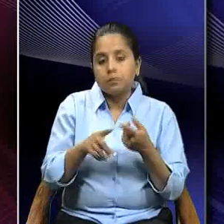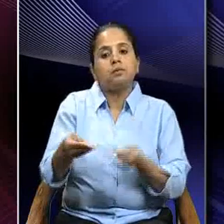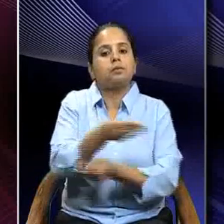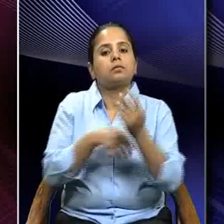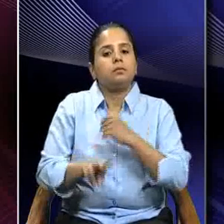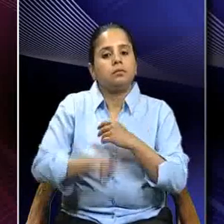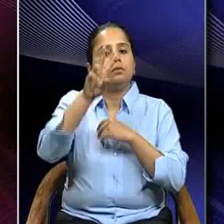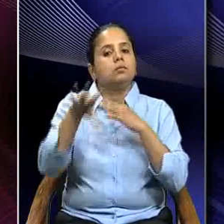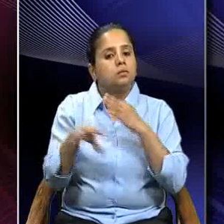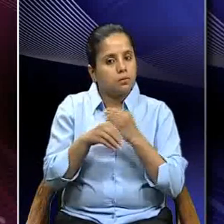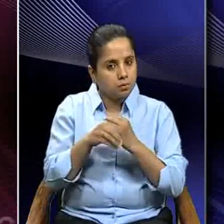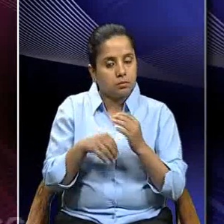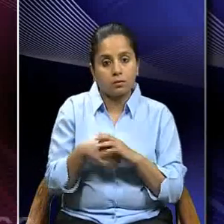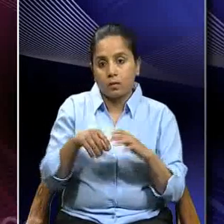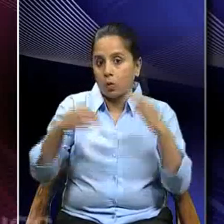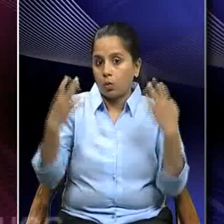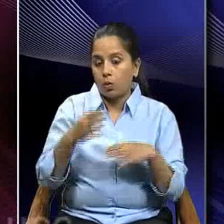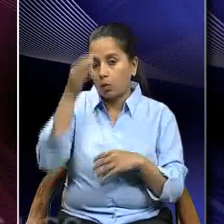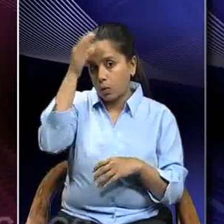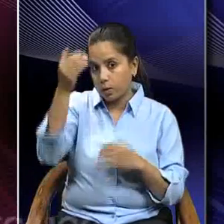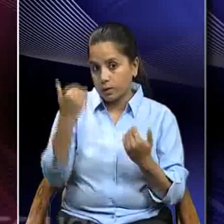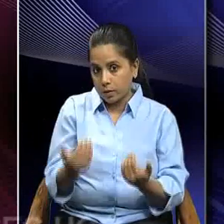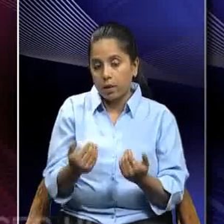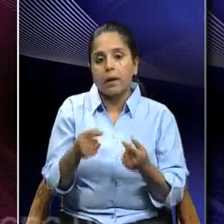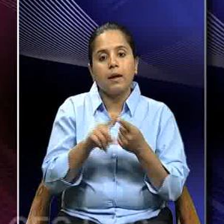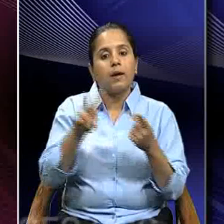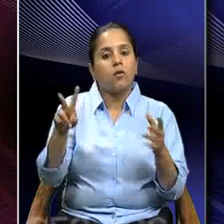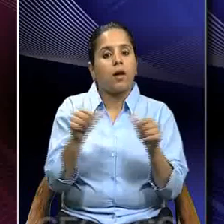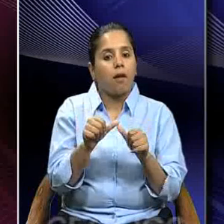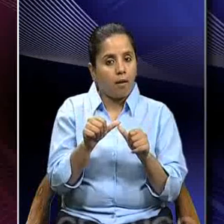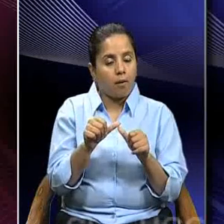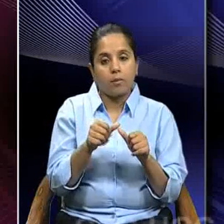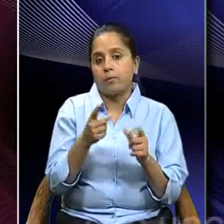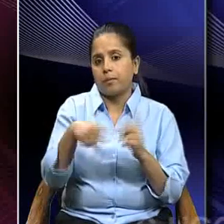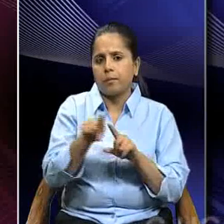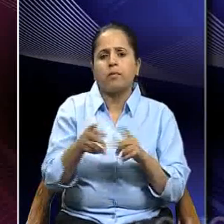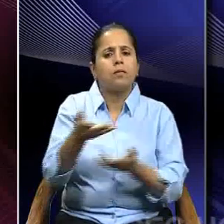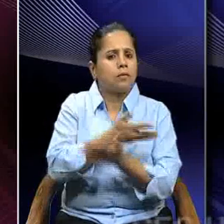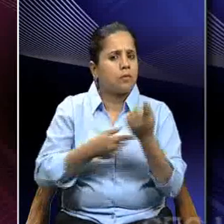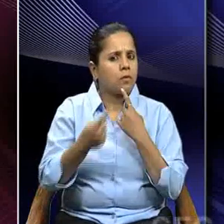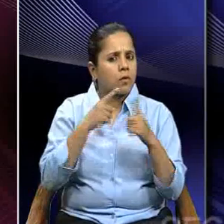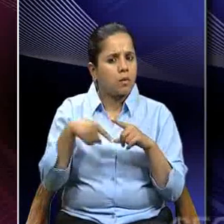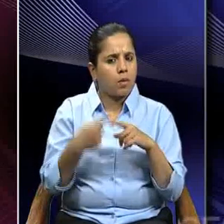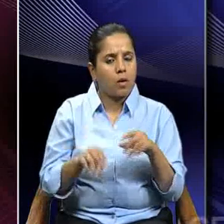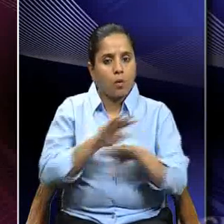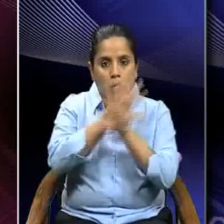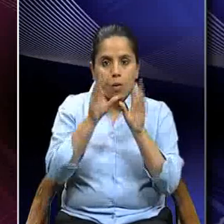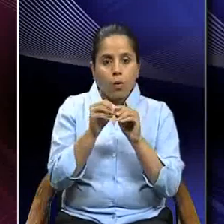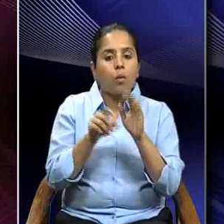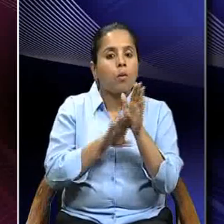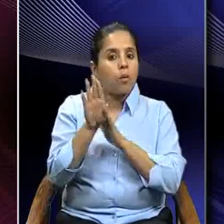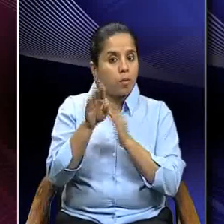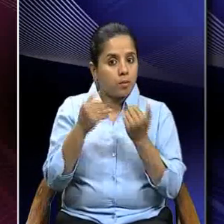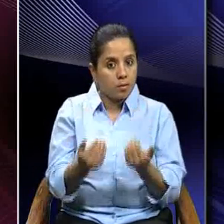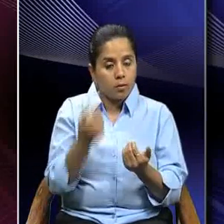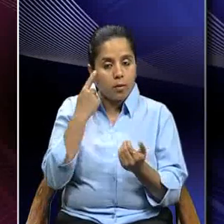addition, which is a new concept in terms of EVA. We also discussed about a model of